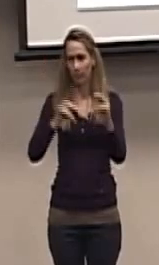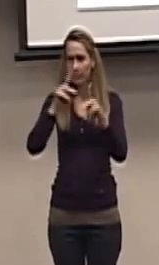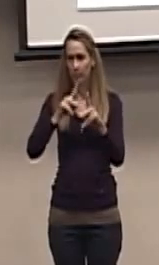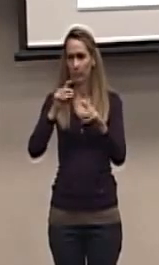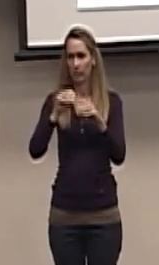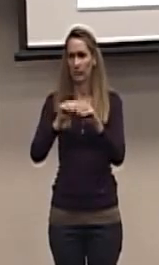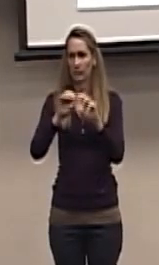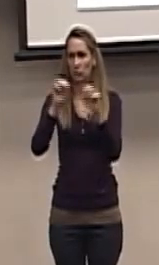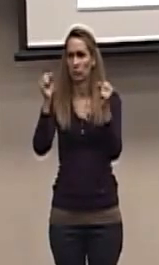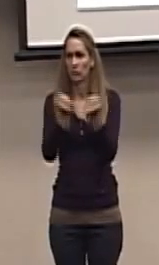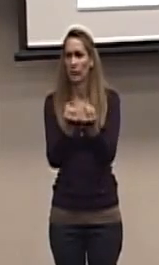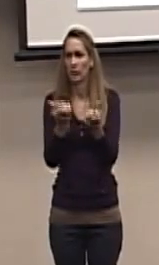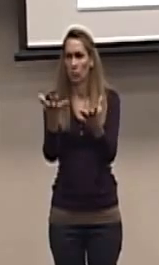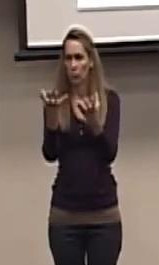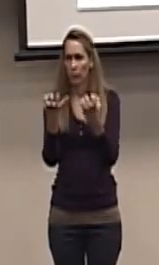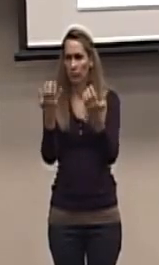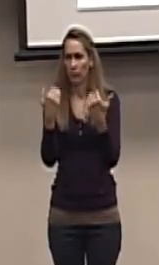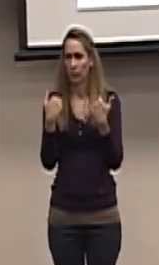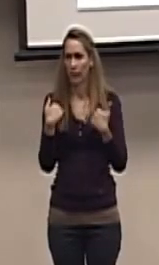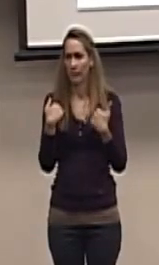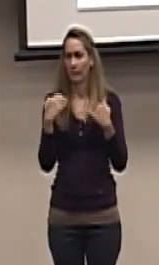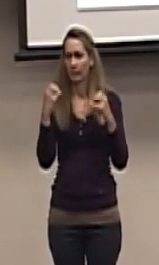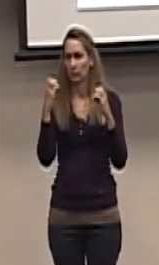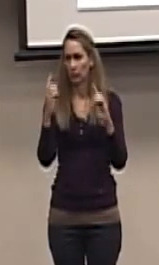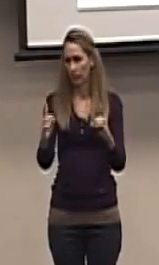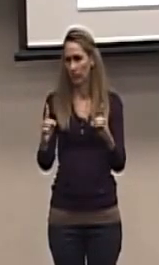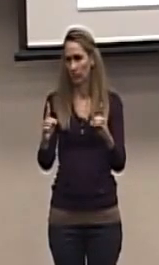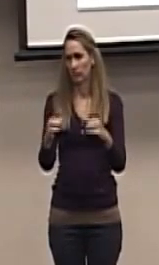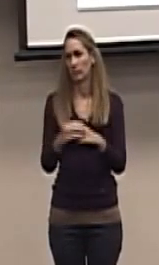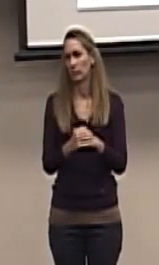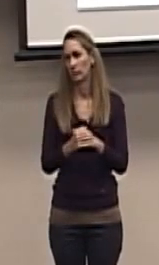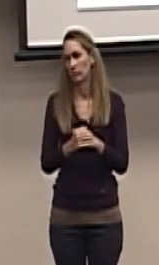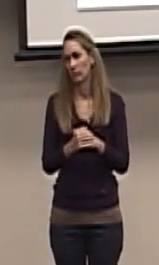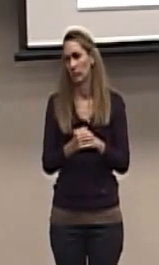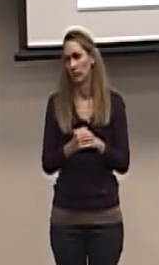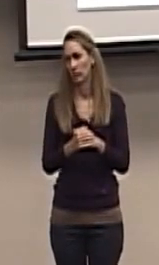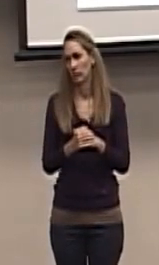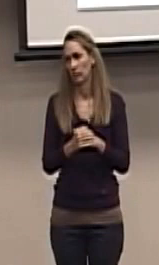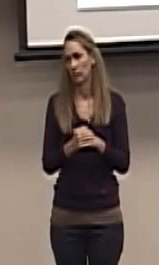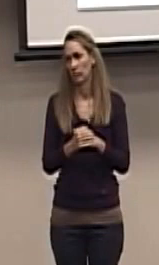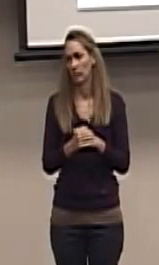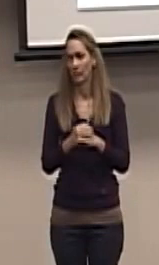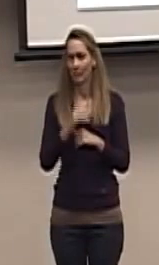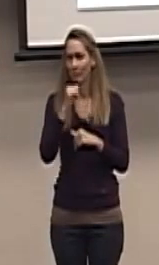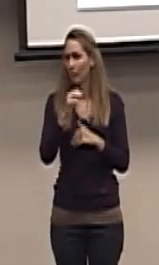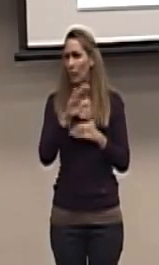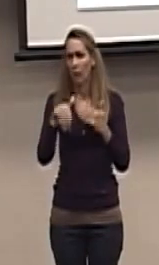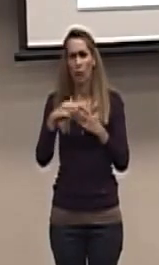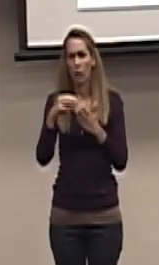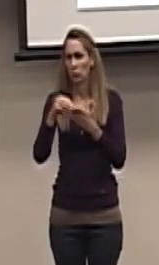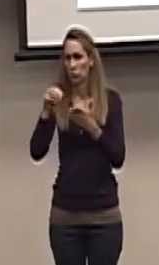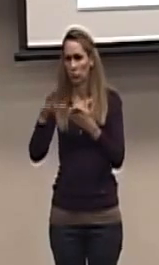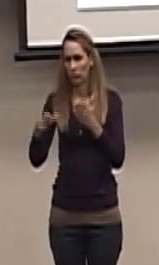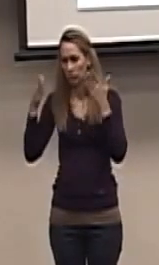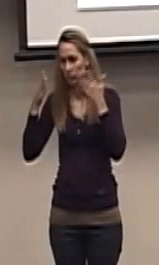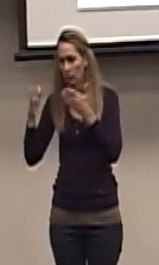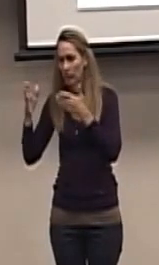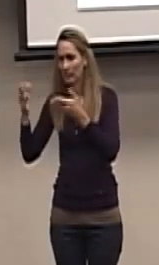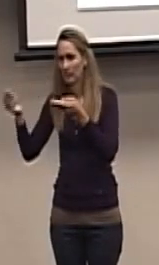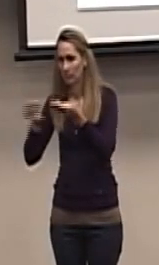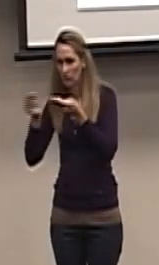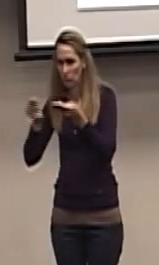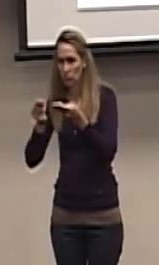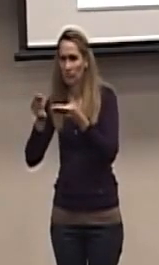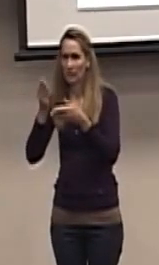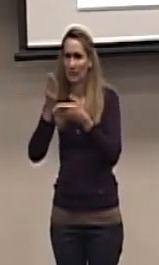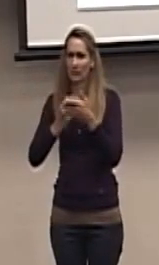tertiary education on our campus. So these are not necessarily ministry students, but the people who are